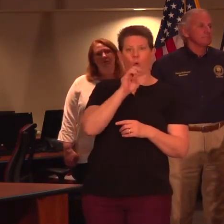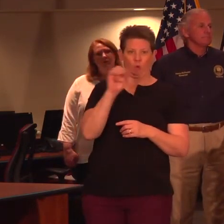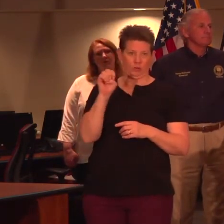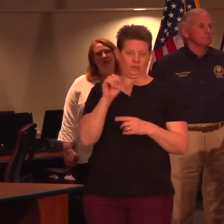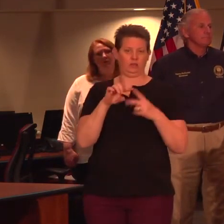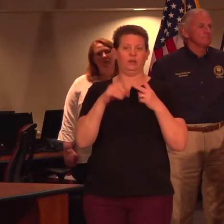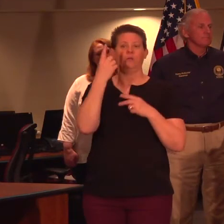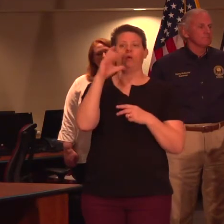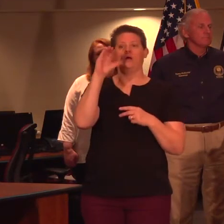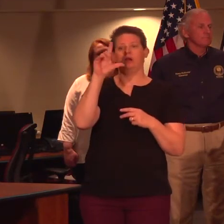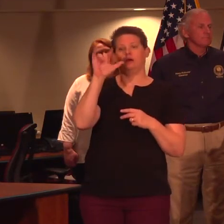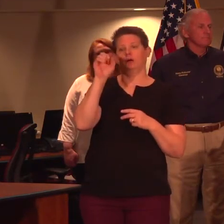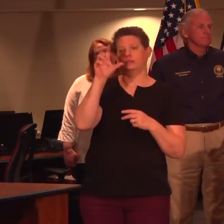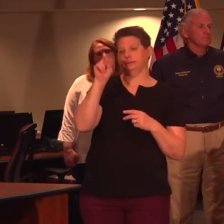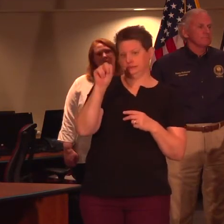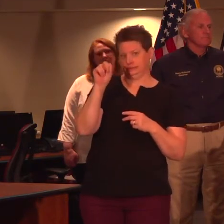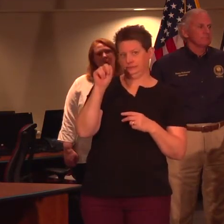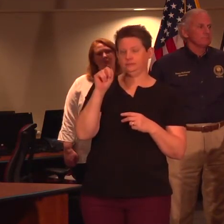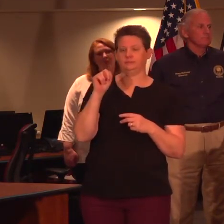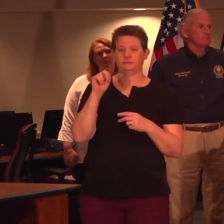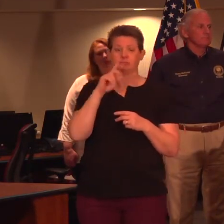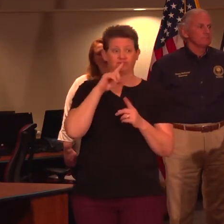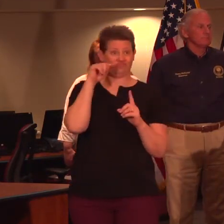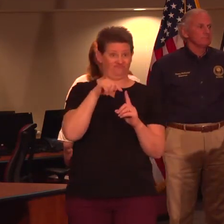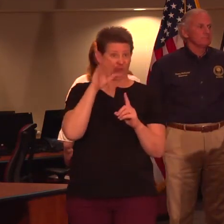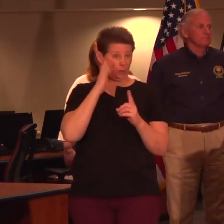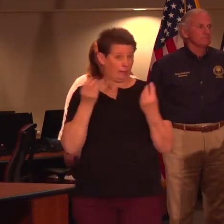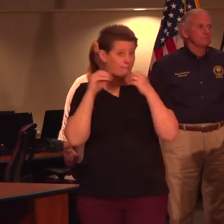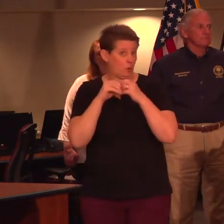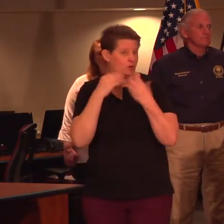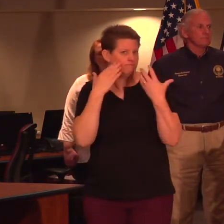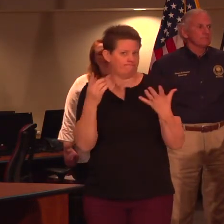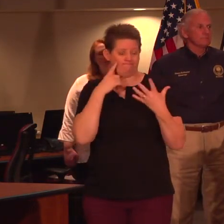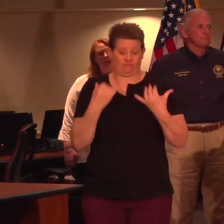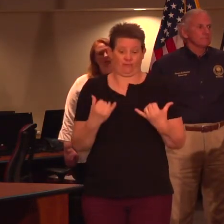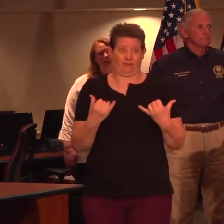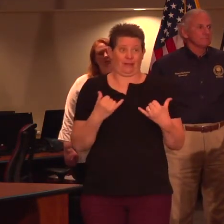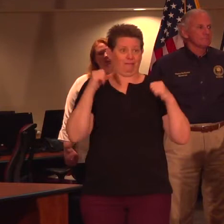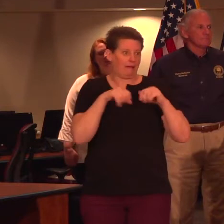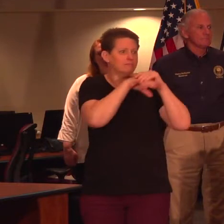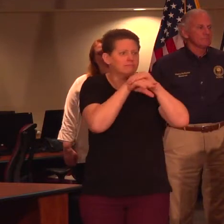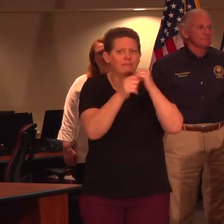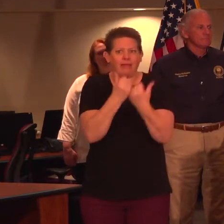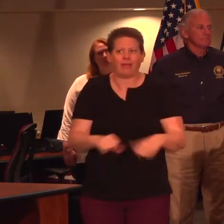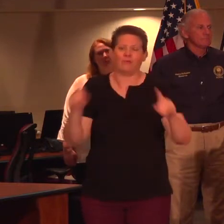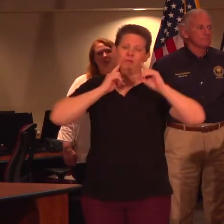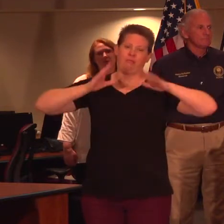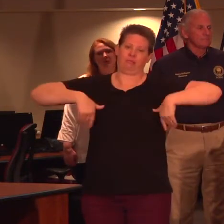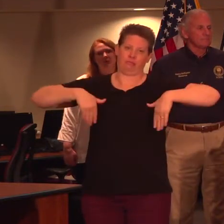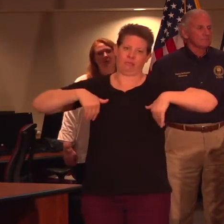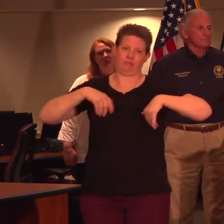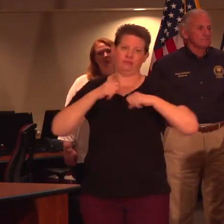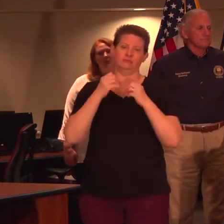and 1 in Colleton County. And this number may increase as access right now is still somewhat limited in some of those areas